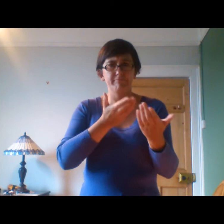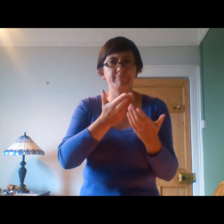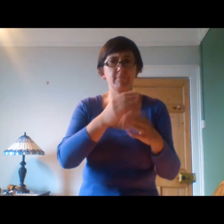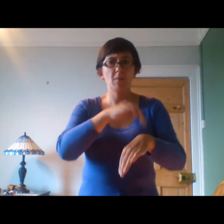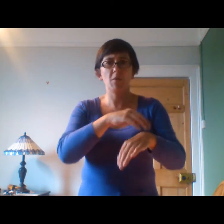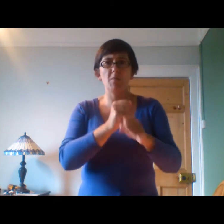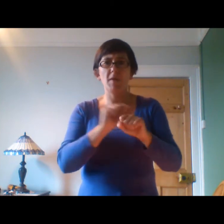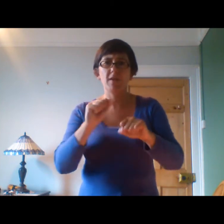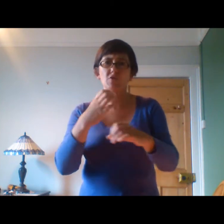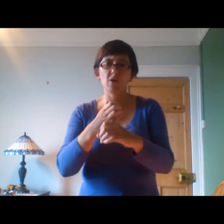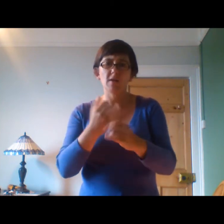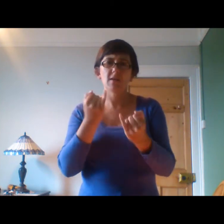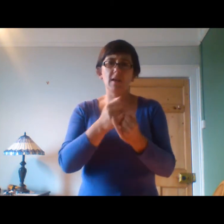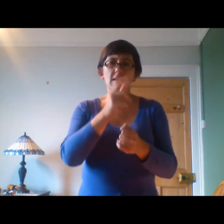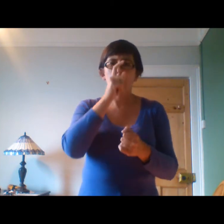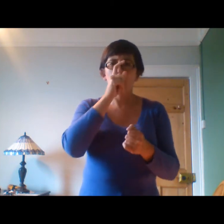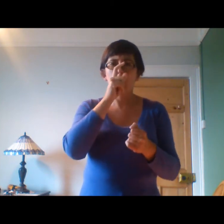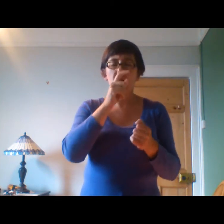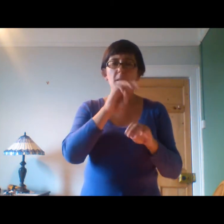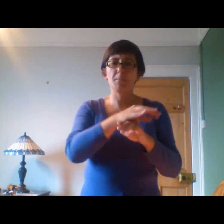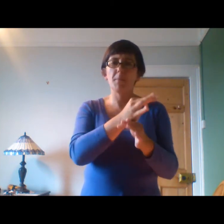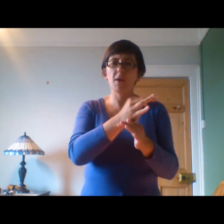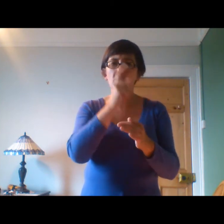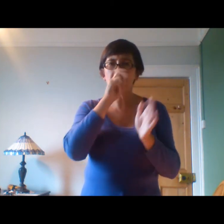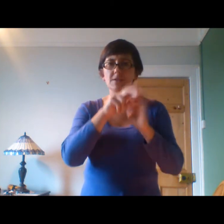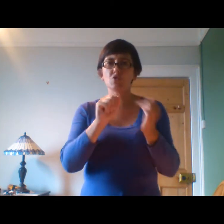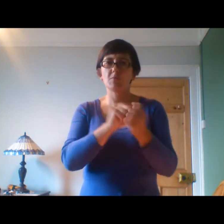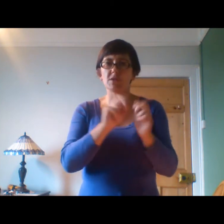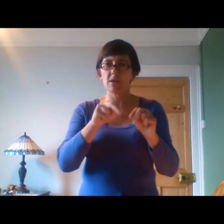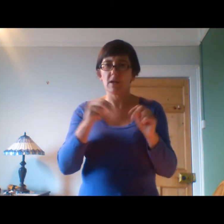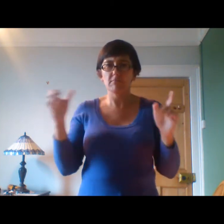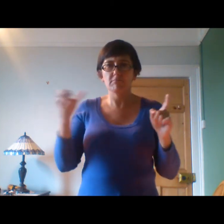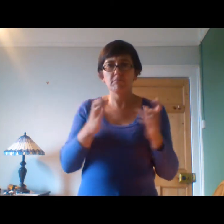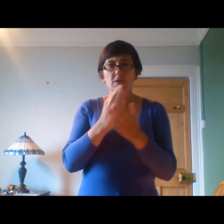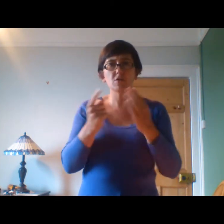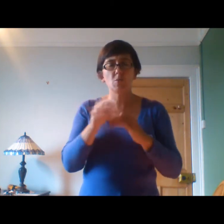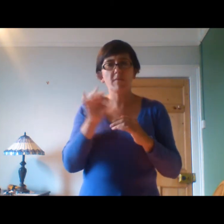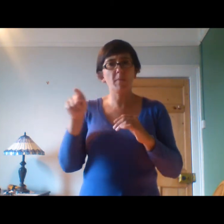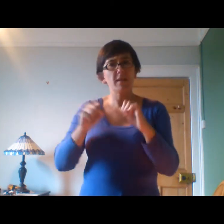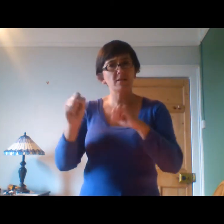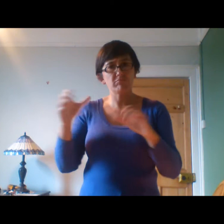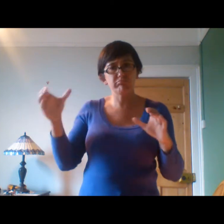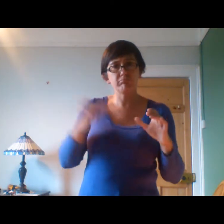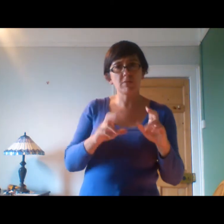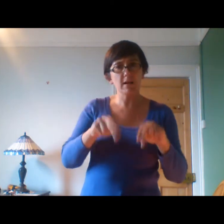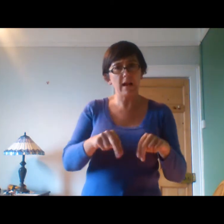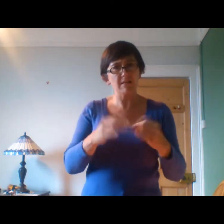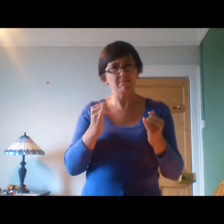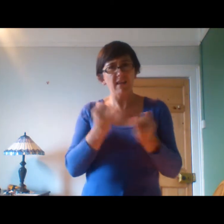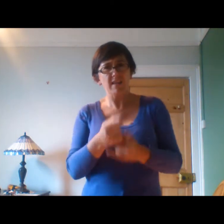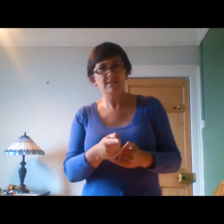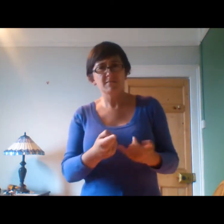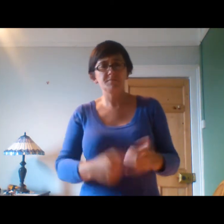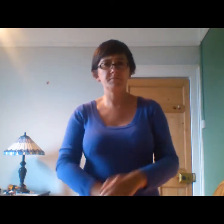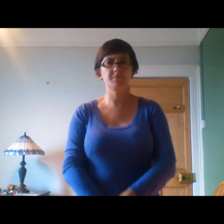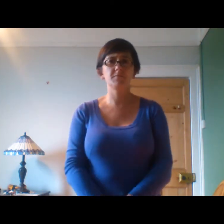child, a parent-teacher meeting. Could they bring somebody from this service? Would that be typical of what would happen? Yes, that would be if you needed support.